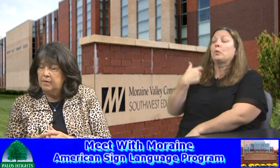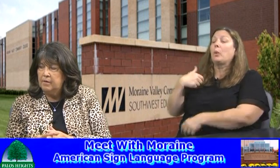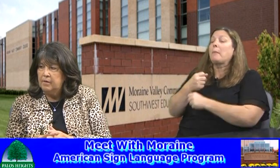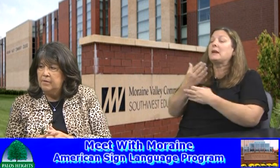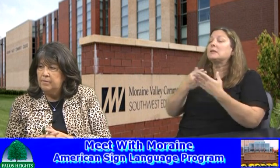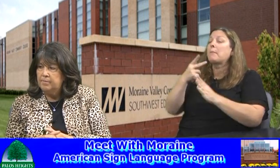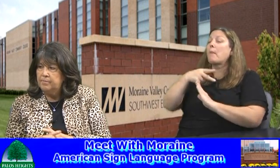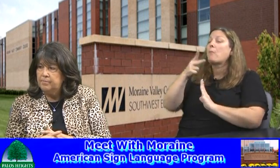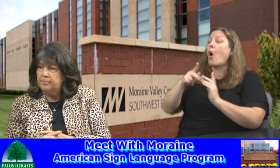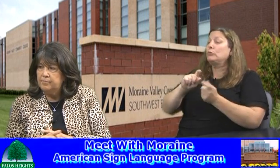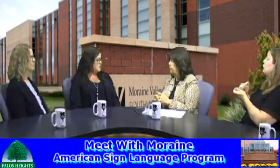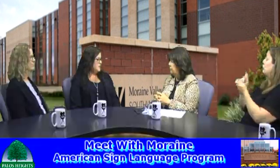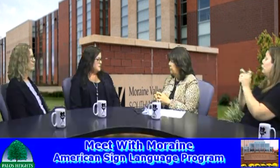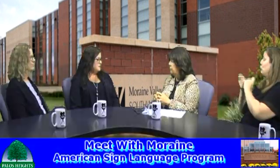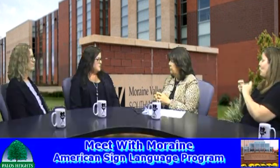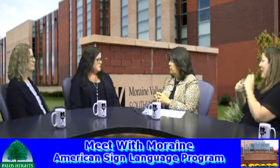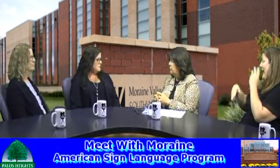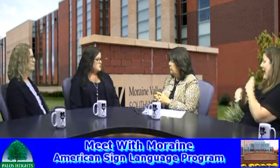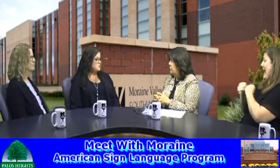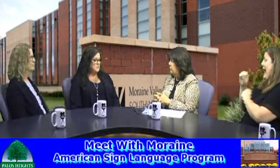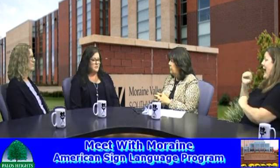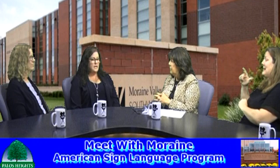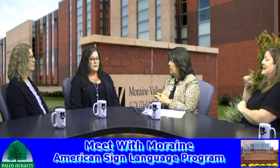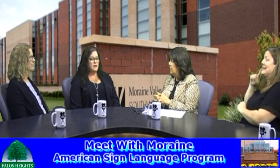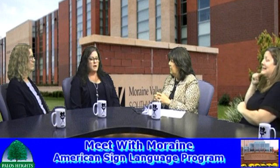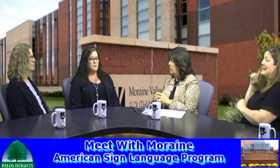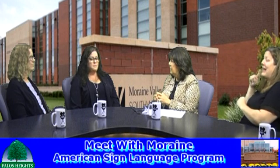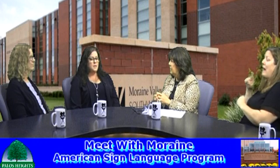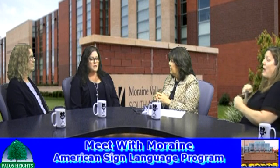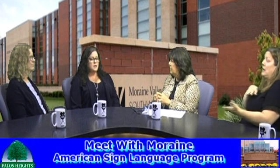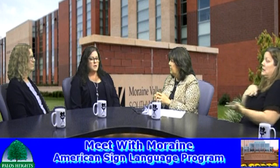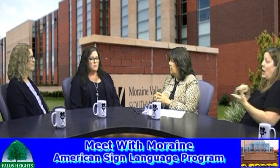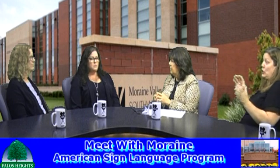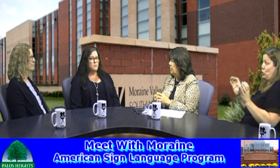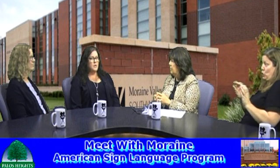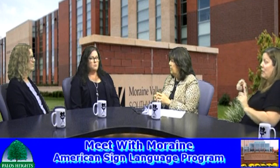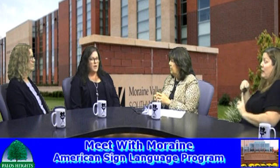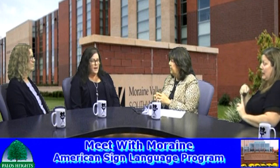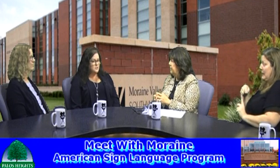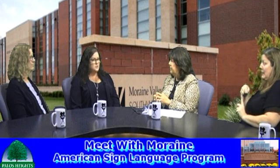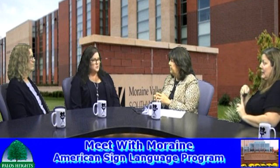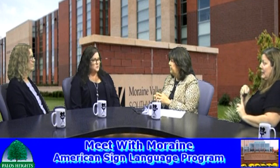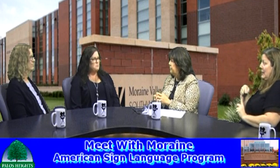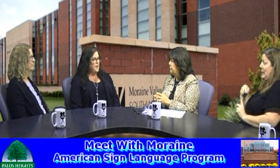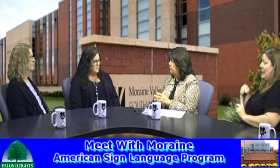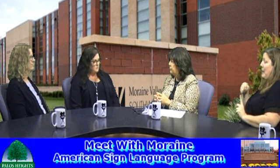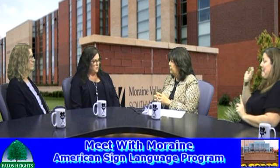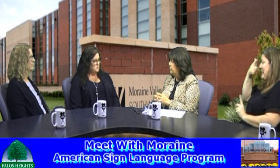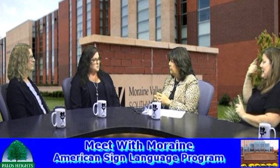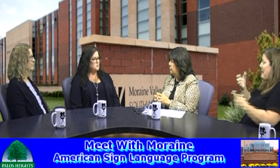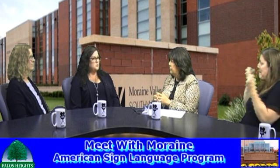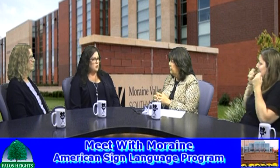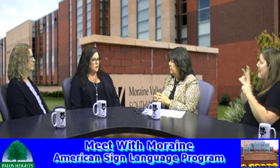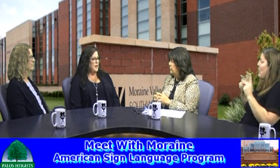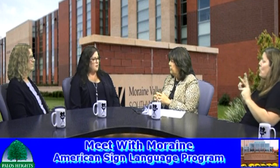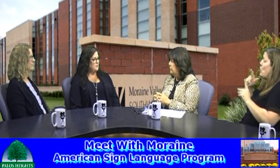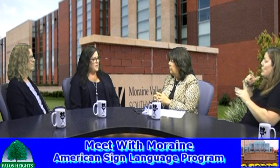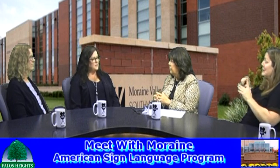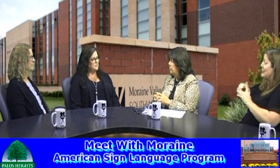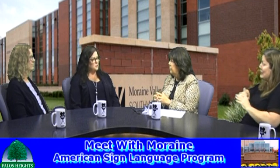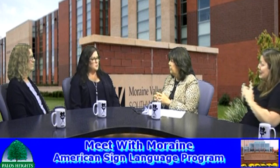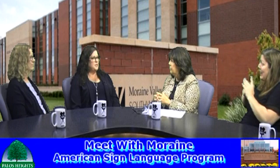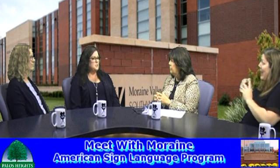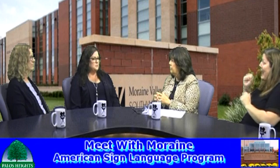some programmatic changes and added the ASL Deaf Studies certificate in reaction to many folks who started out